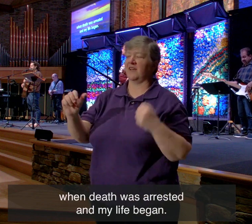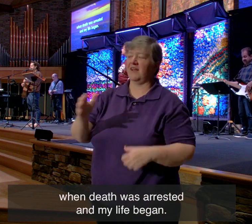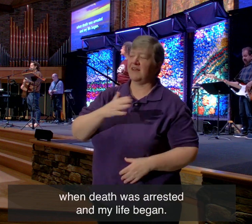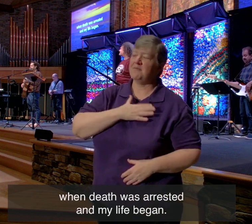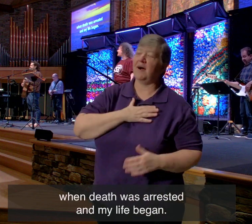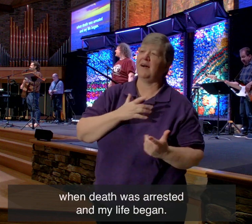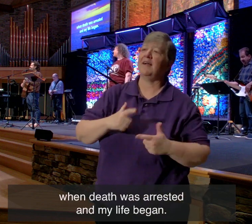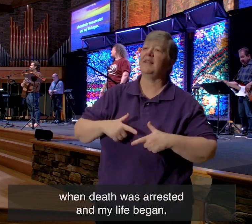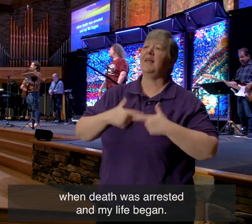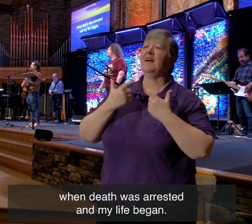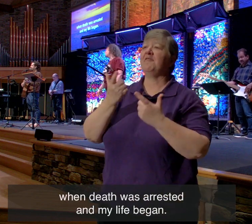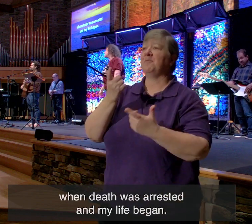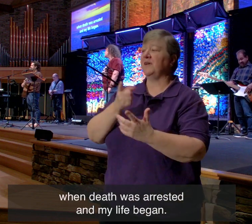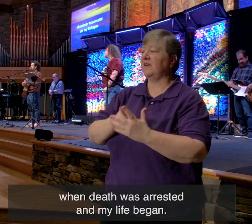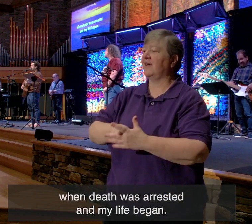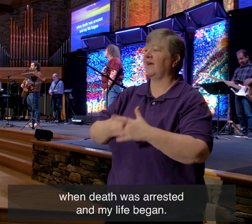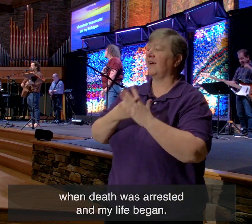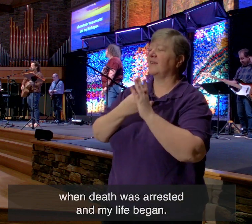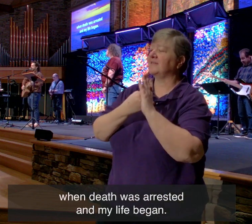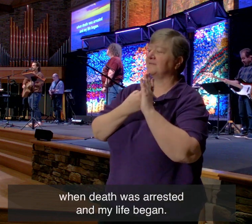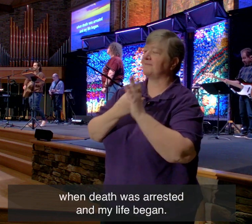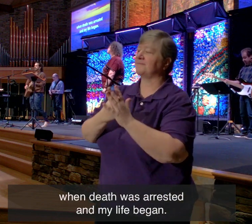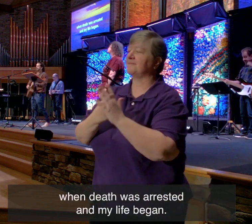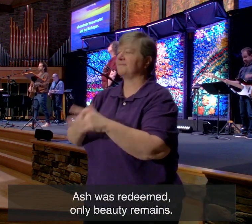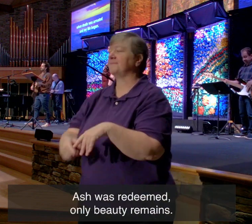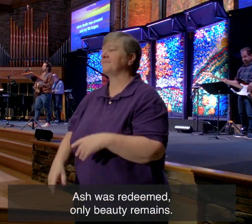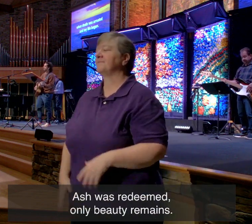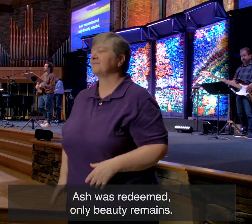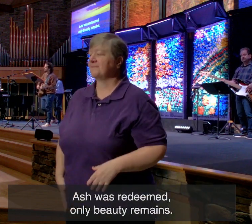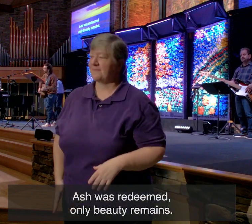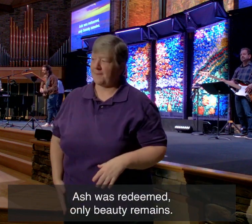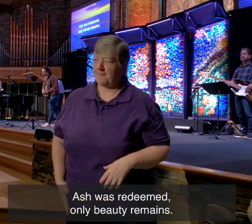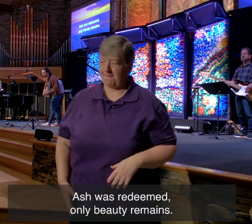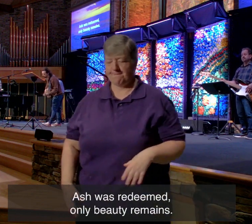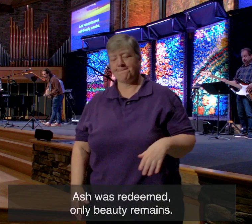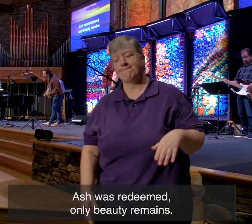was arrested, my life began.